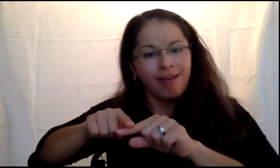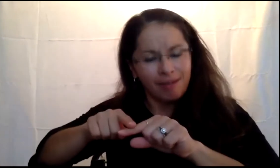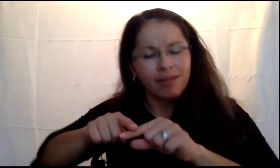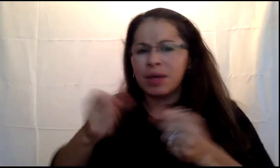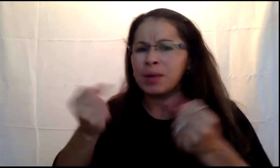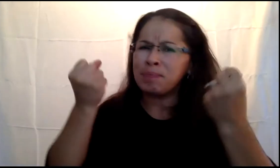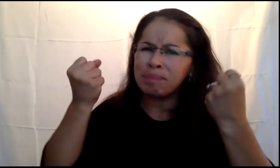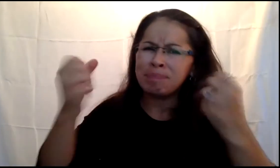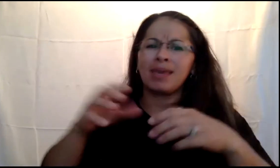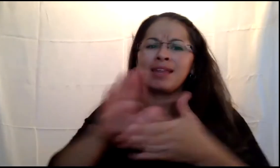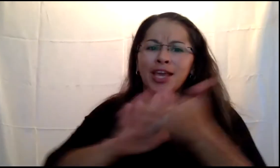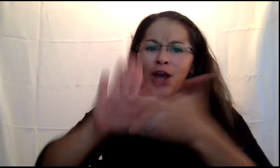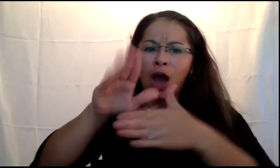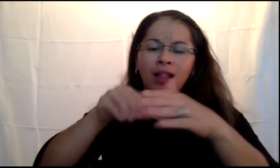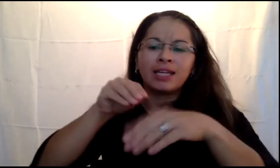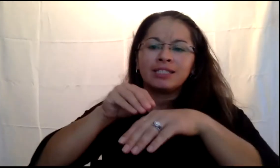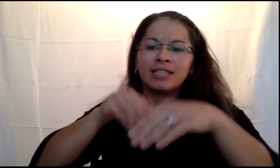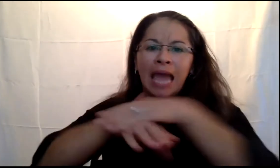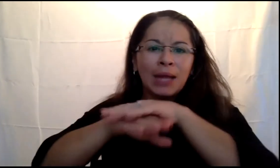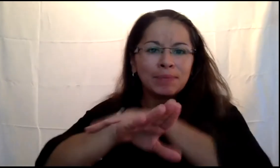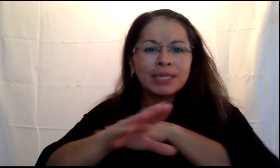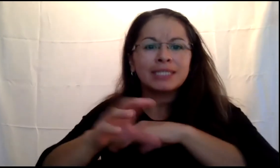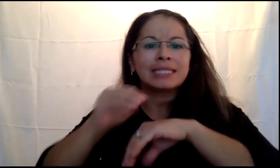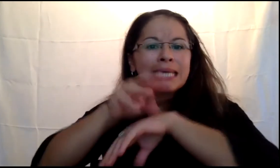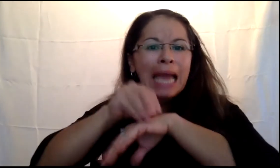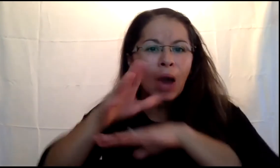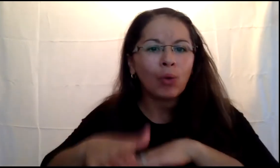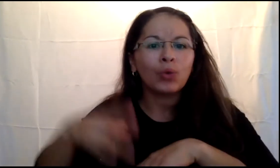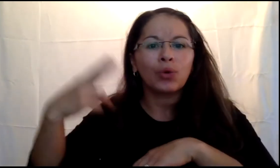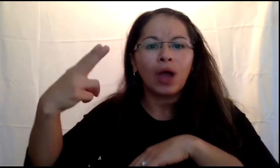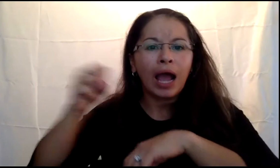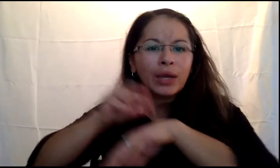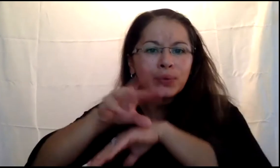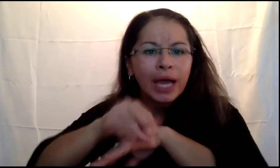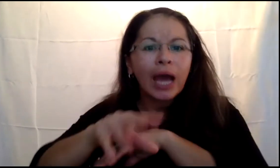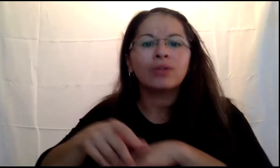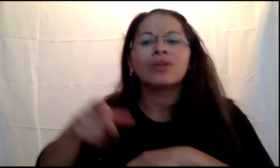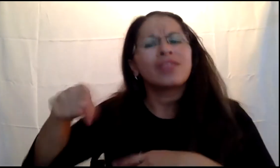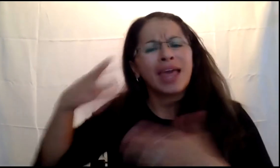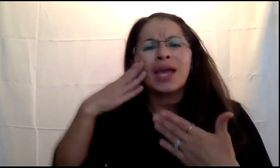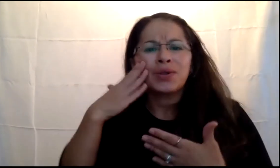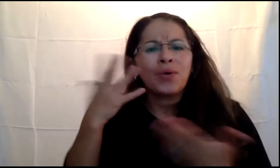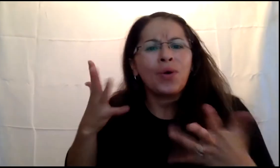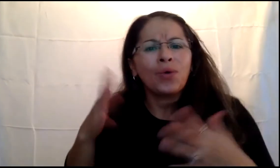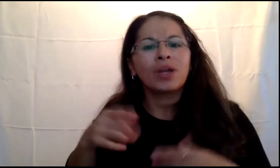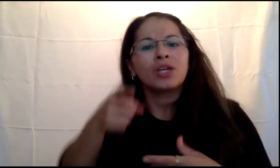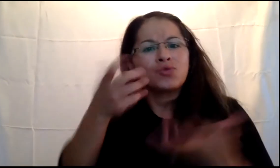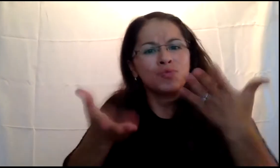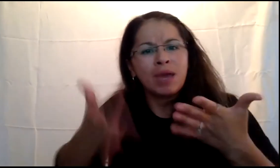people that perhaps you think you're already comfortable, obviously talking about your status and talking about your hesitations and your fear about going to